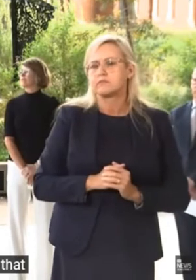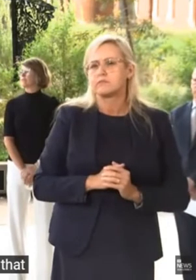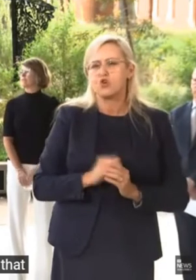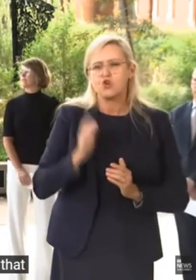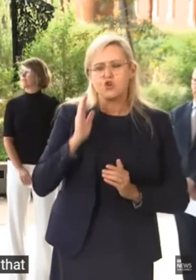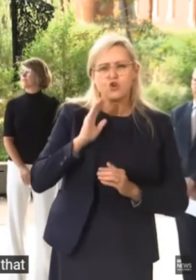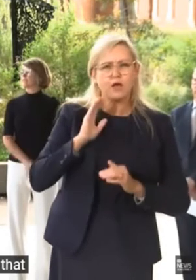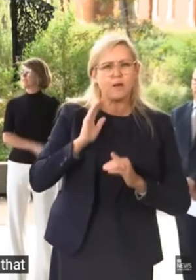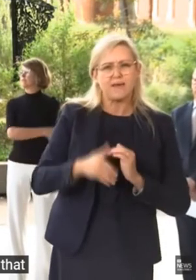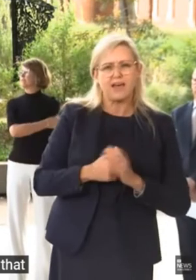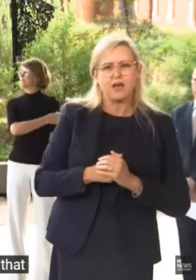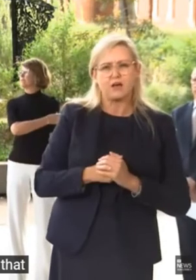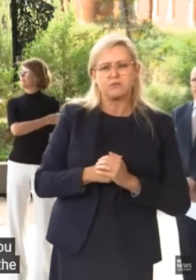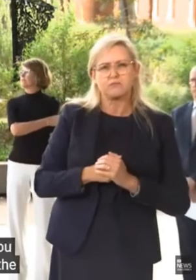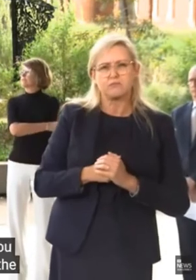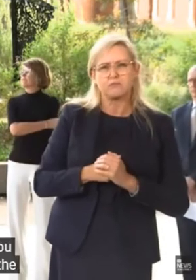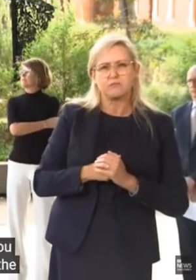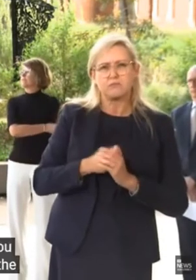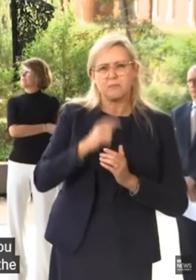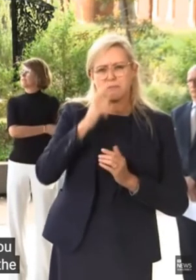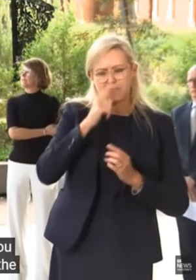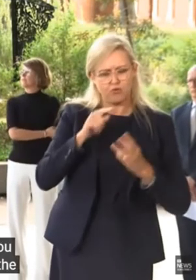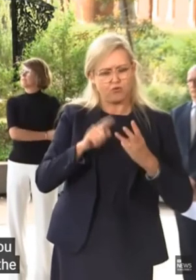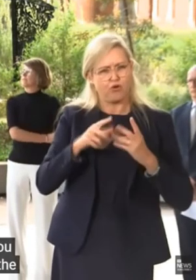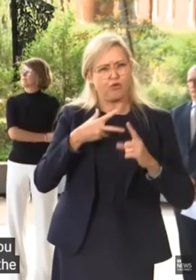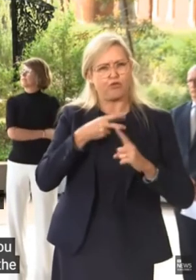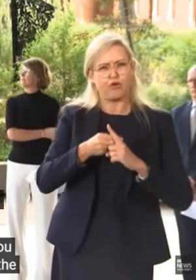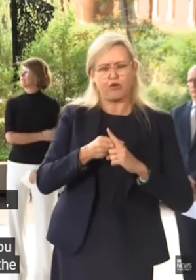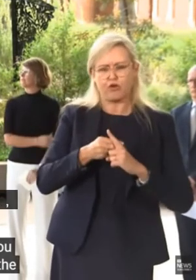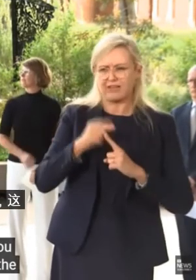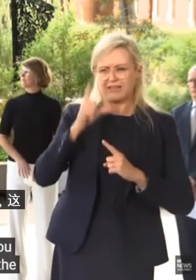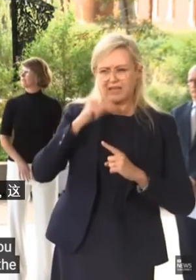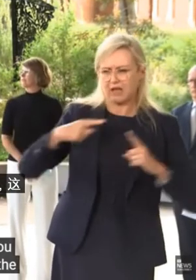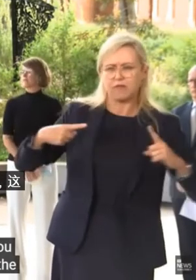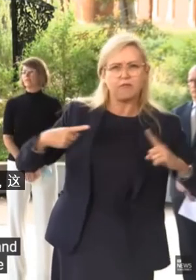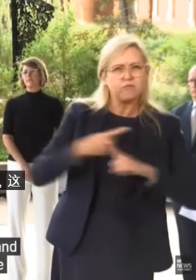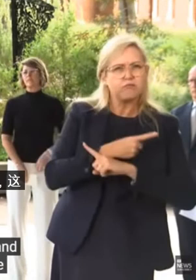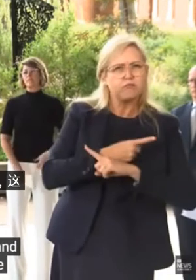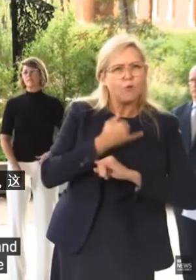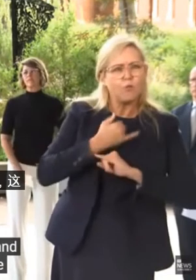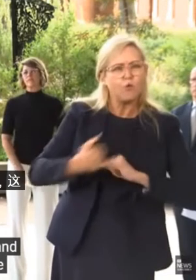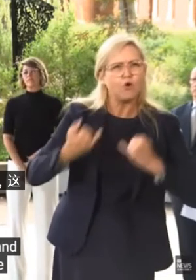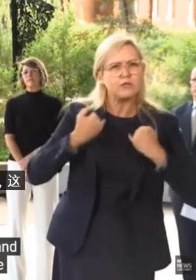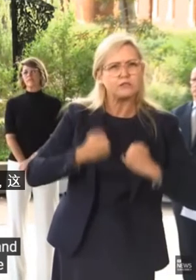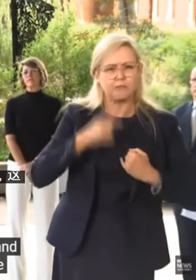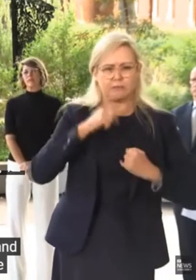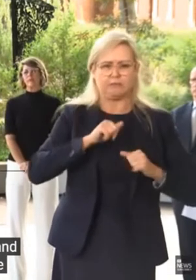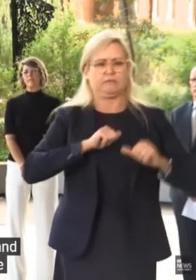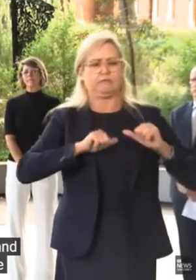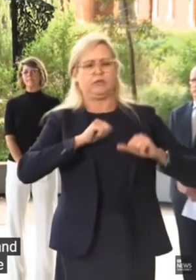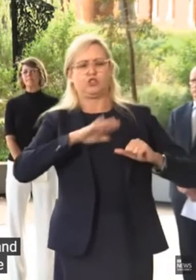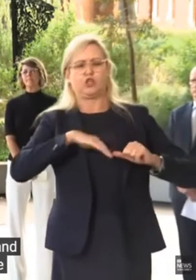effects are incredibly severe with the third booster dose, and that might be putting some people